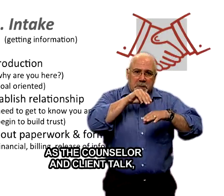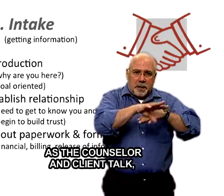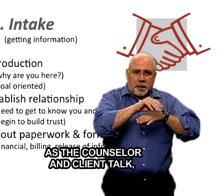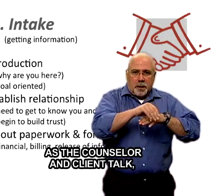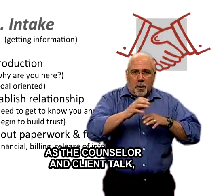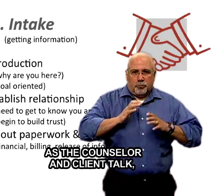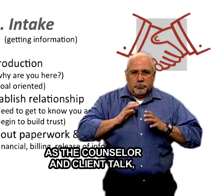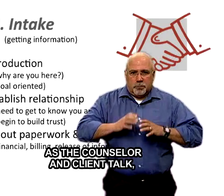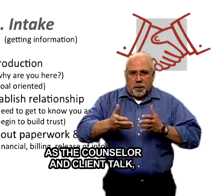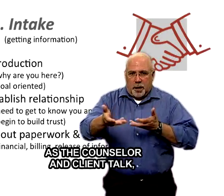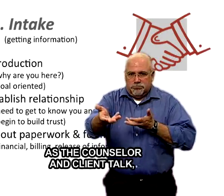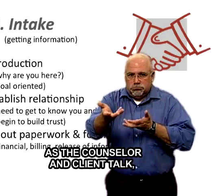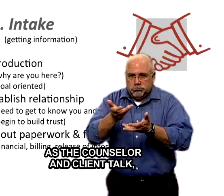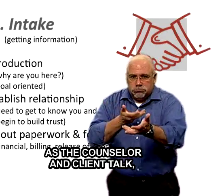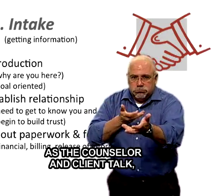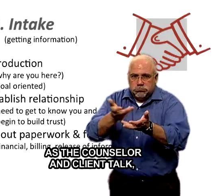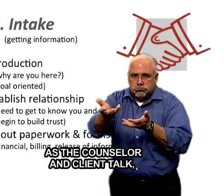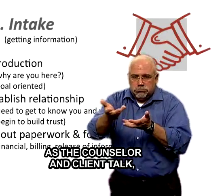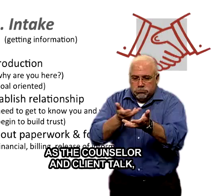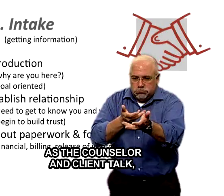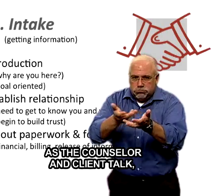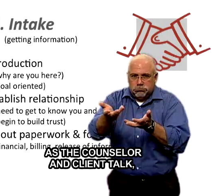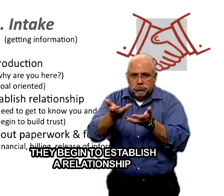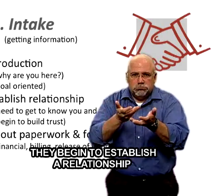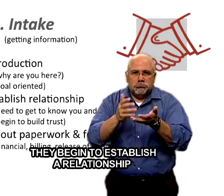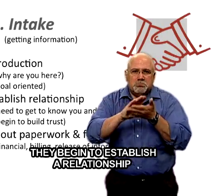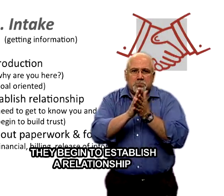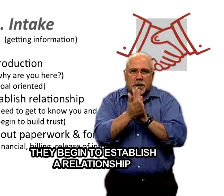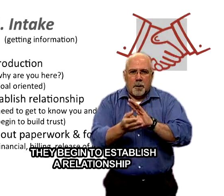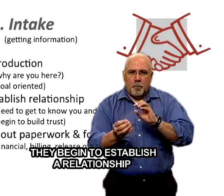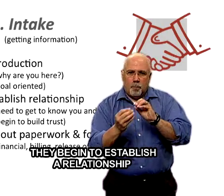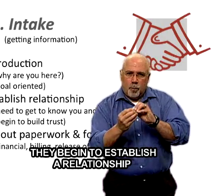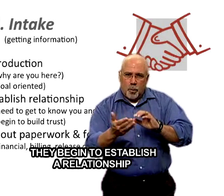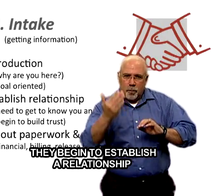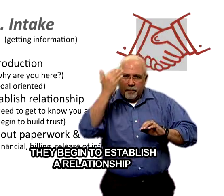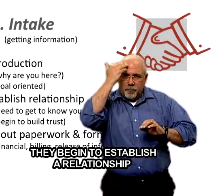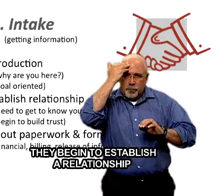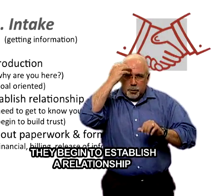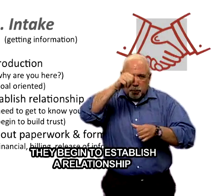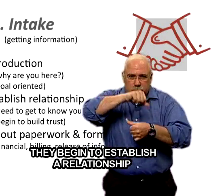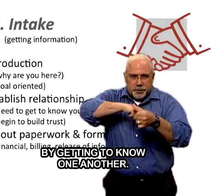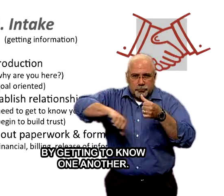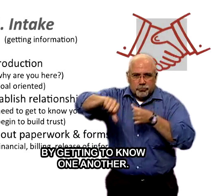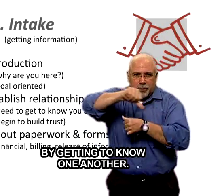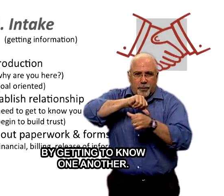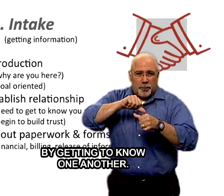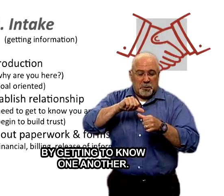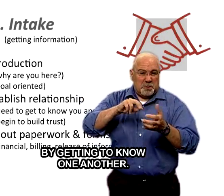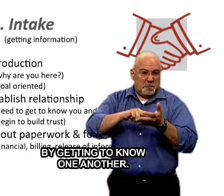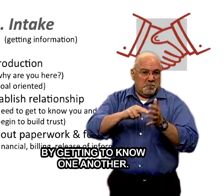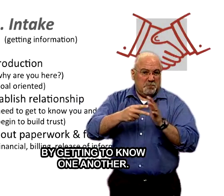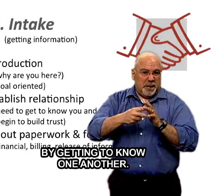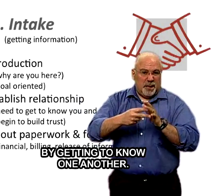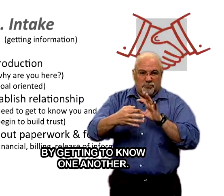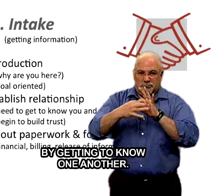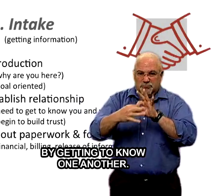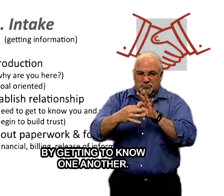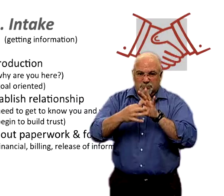As the counselor and client talk, they begin to establish a relationship by getting to know one another.